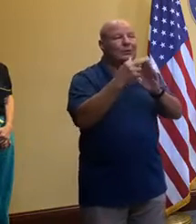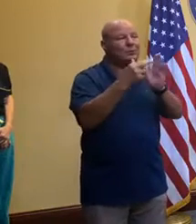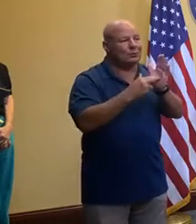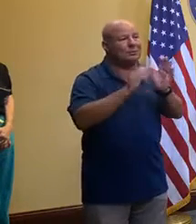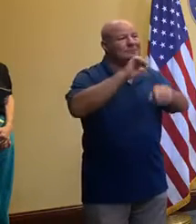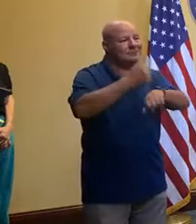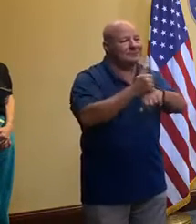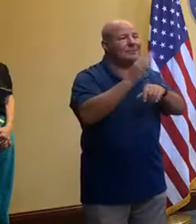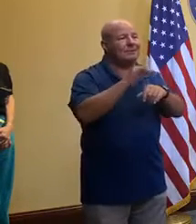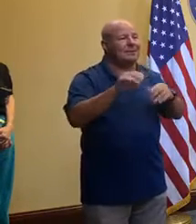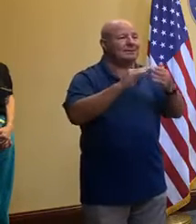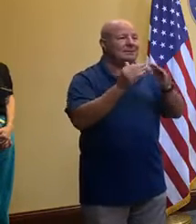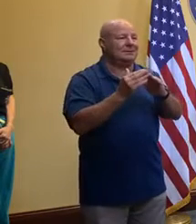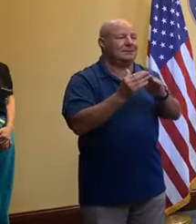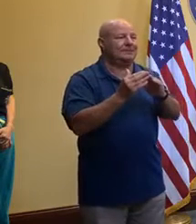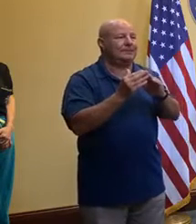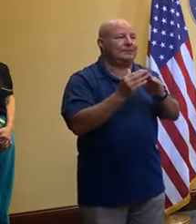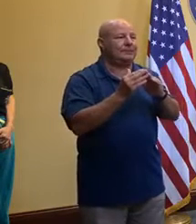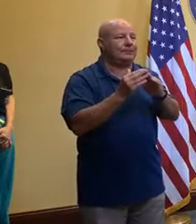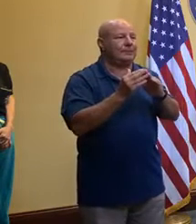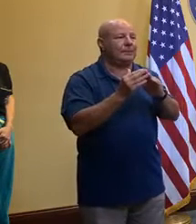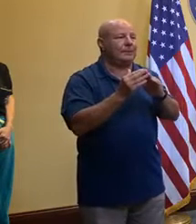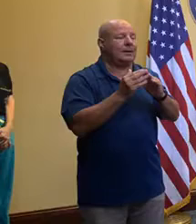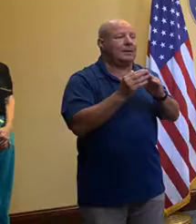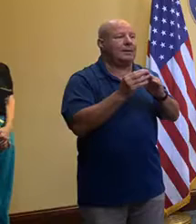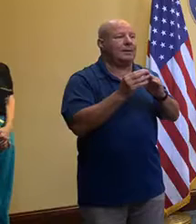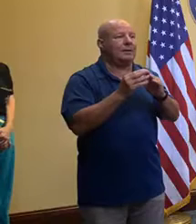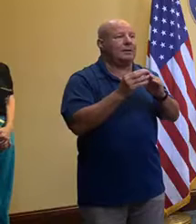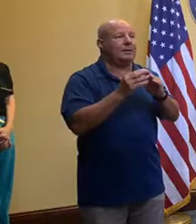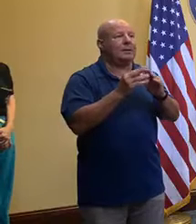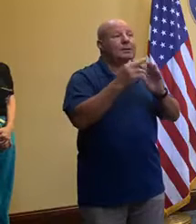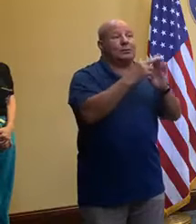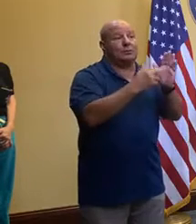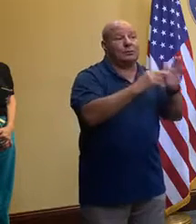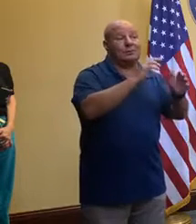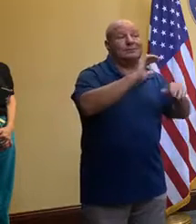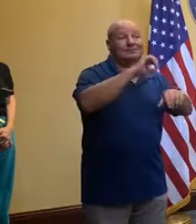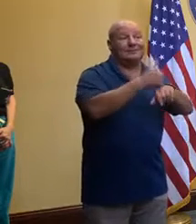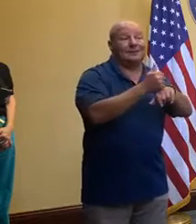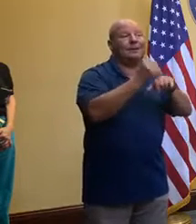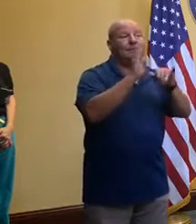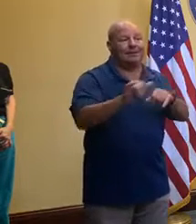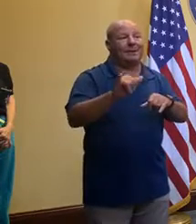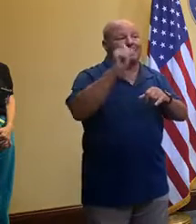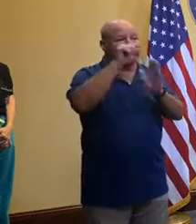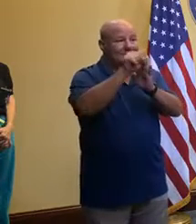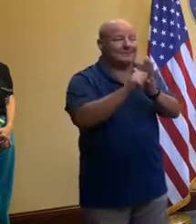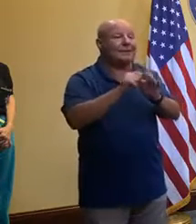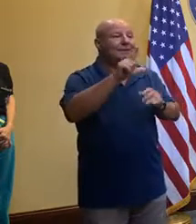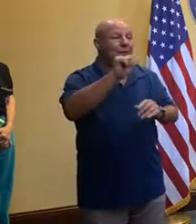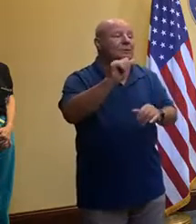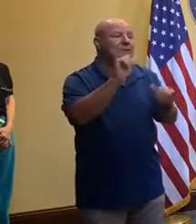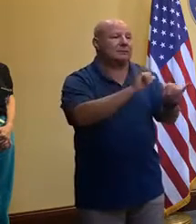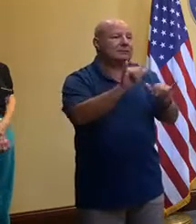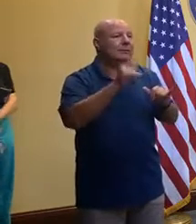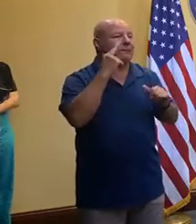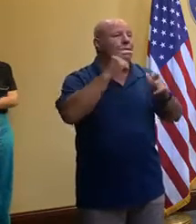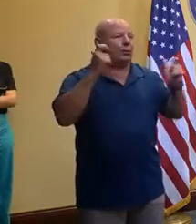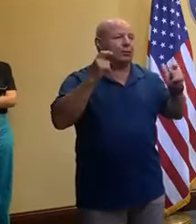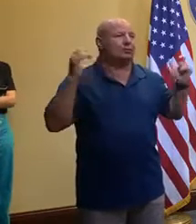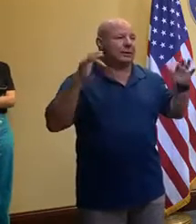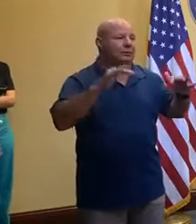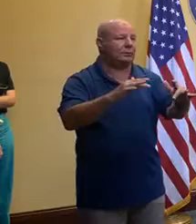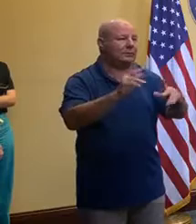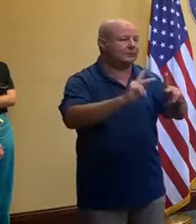even as it relates to guidelines put in place by the state of Louisiana, as it relates to those large